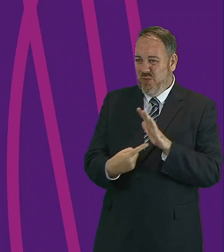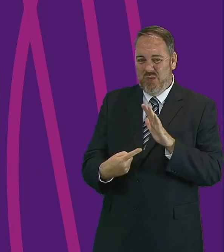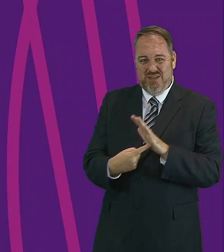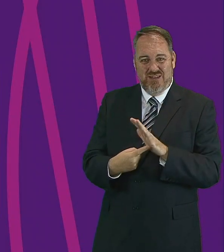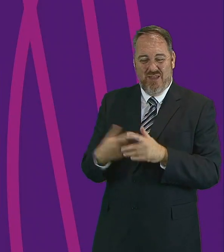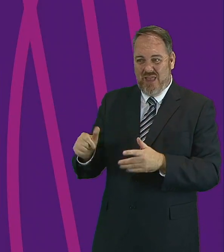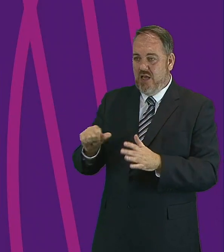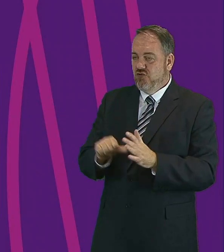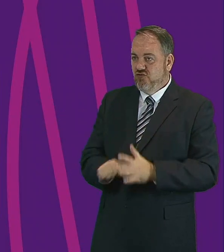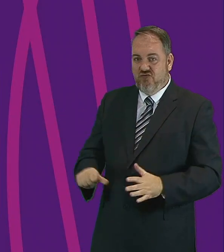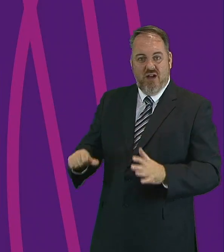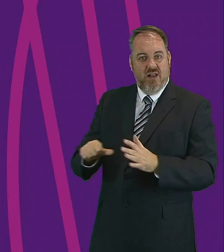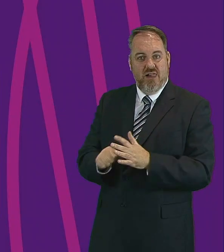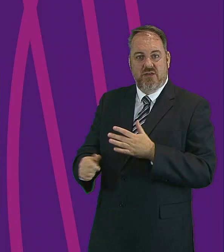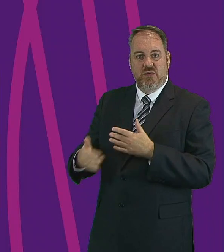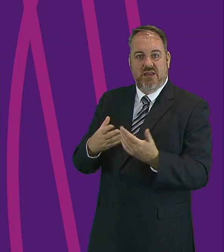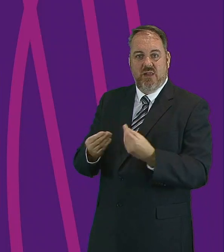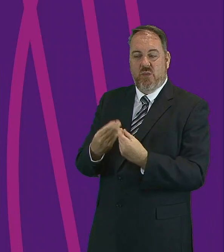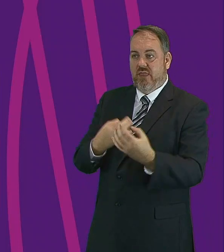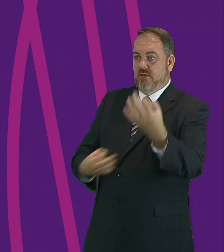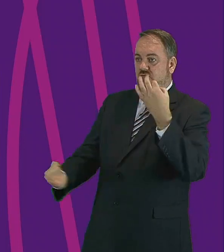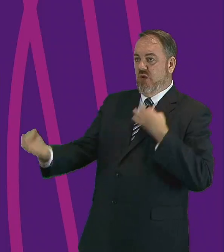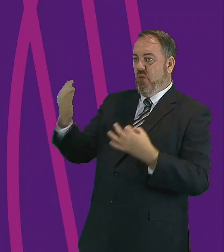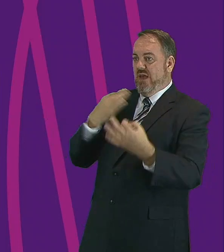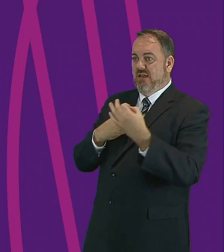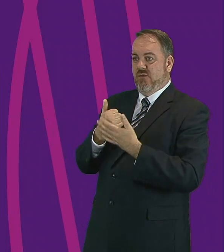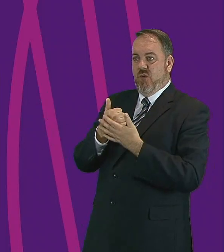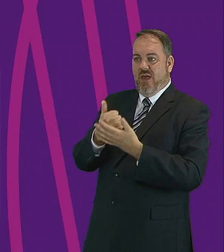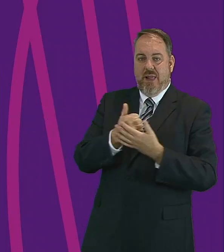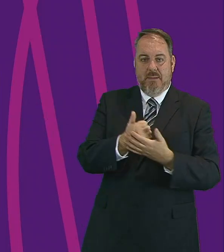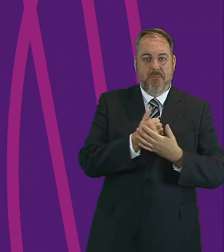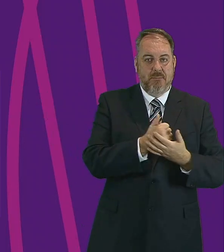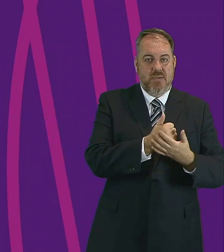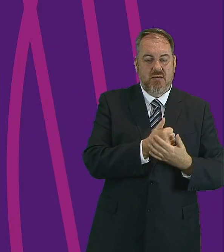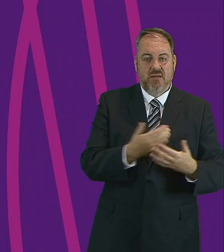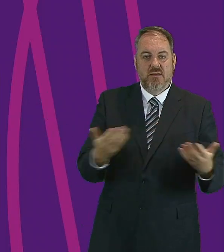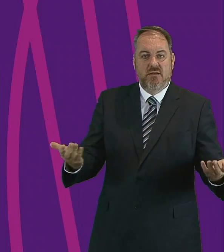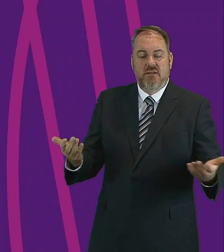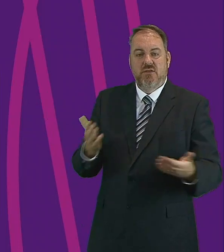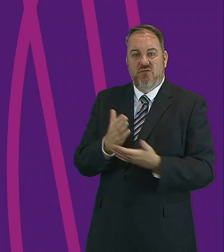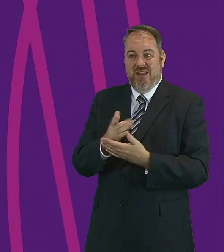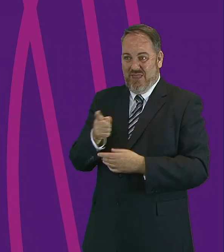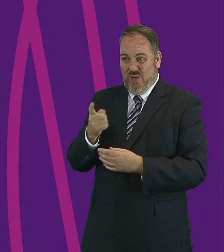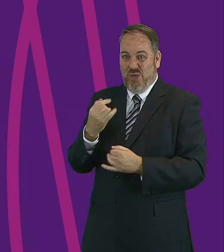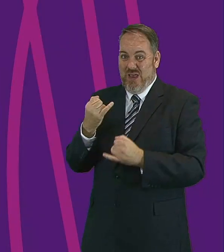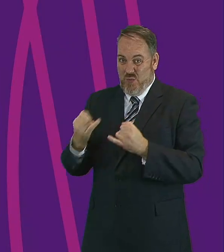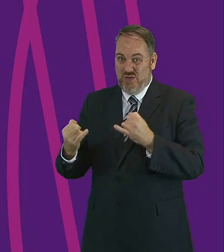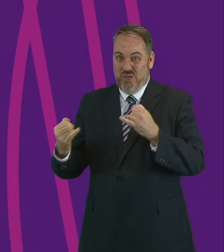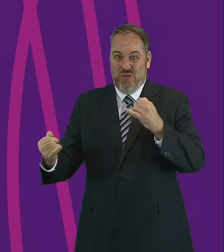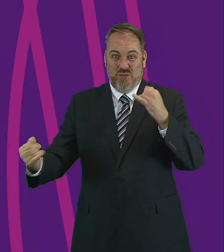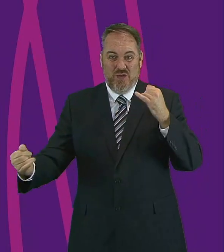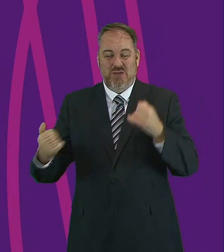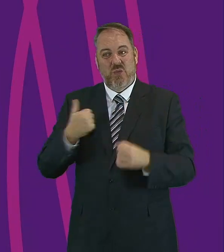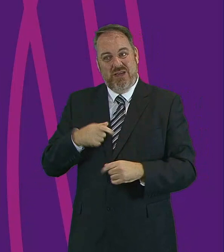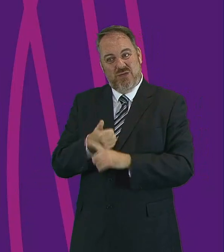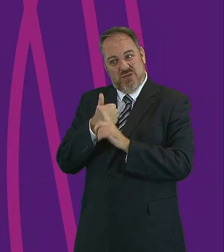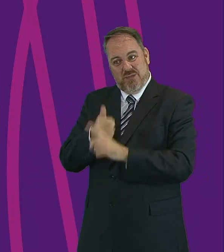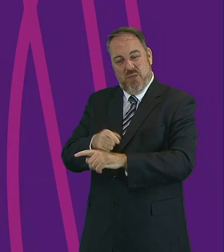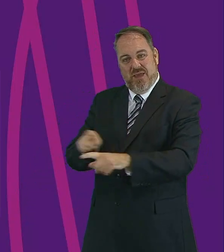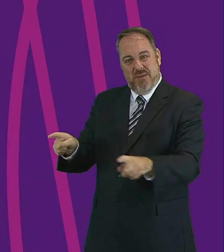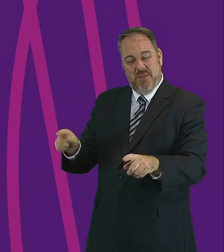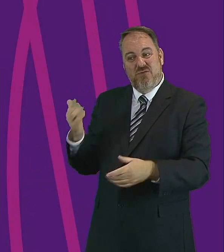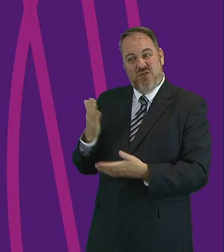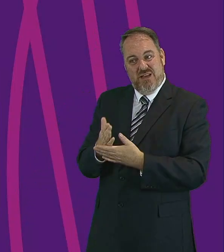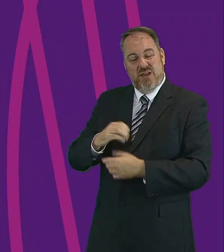to meet demand, and that this demand is only likely to grow over the coming months? And does she agree that the Scottish